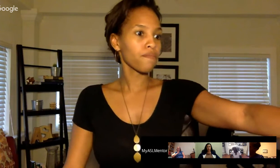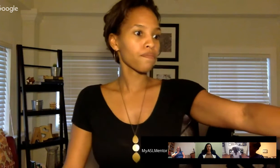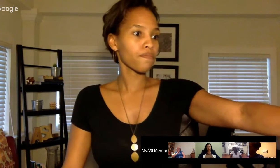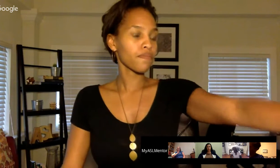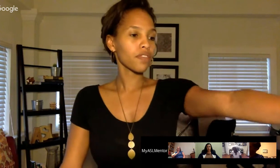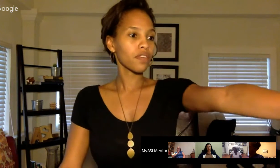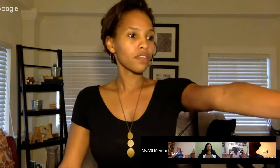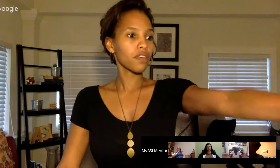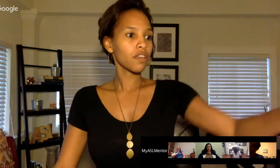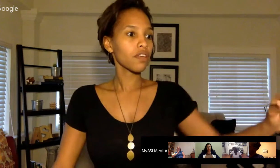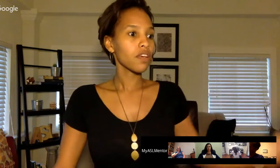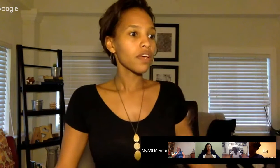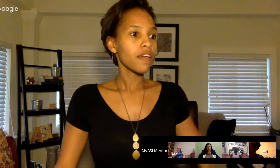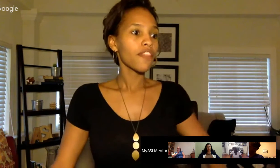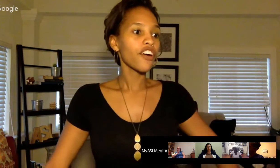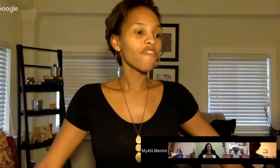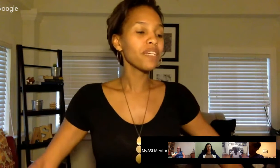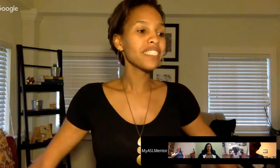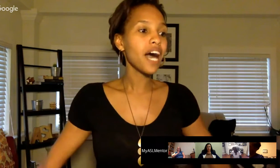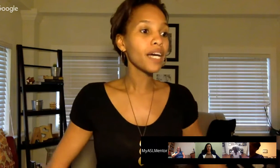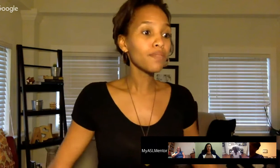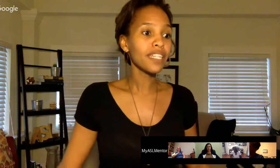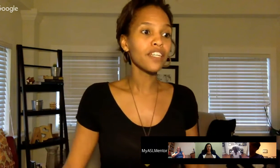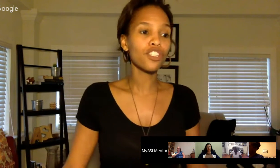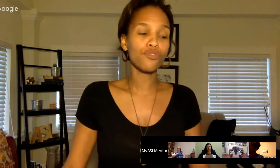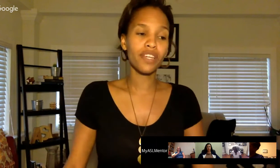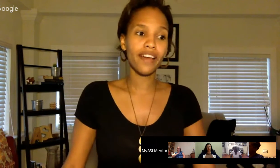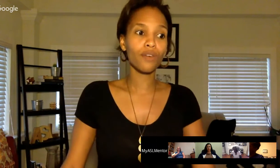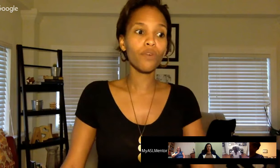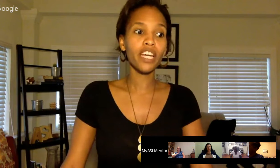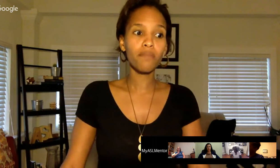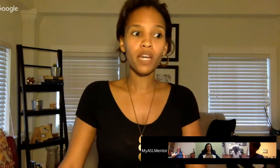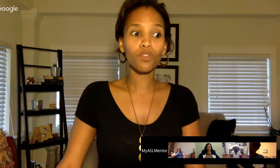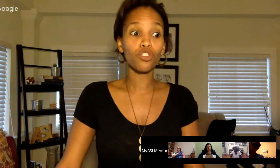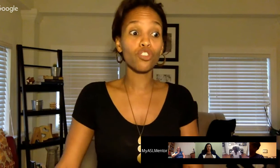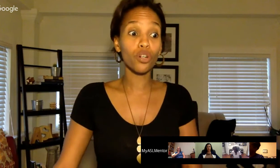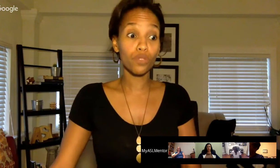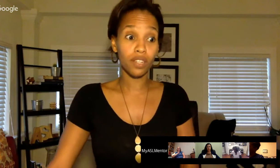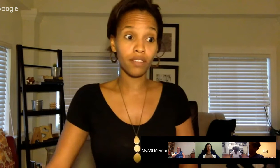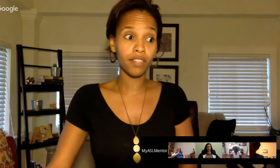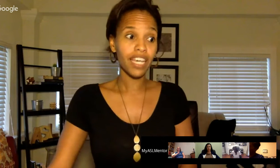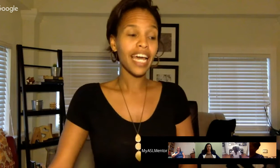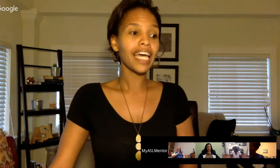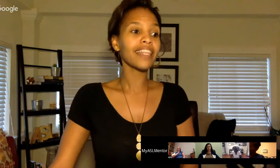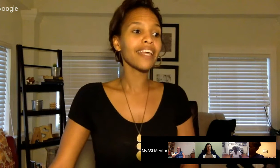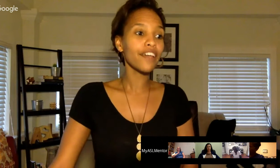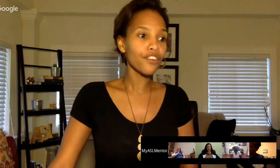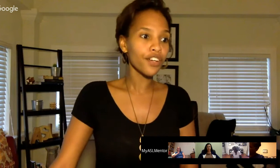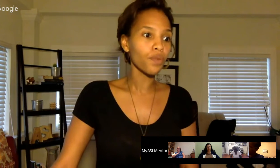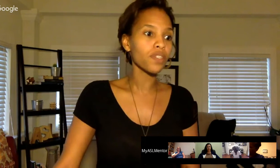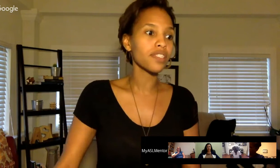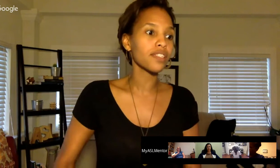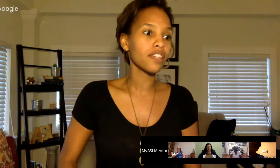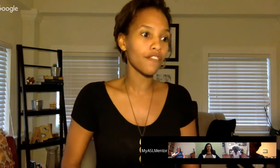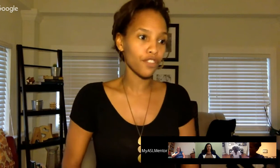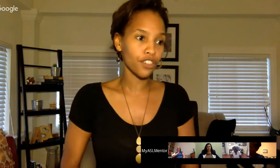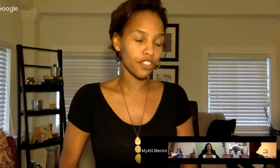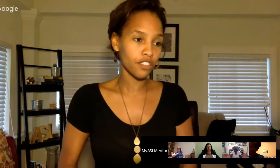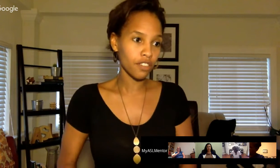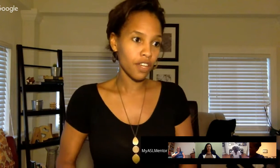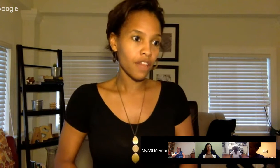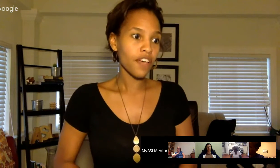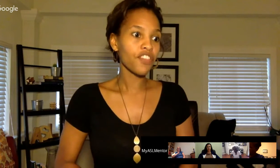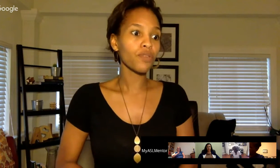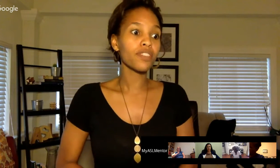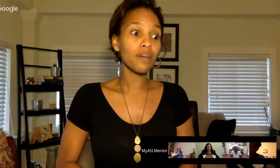Okay. There have been times in history that a running mate was chosen, and later it was